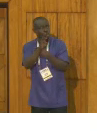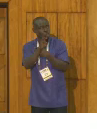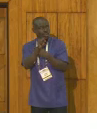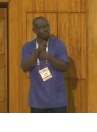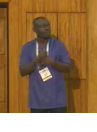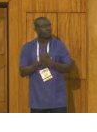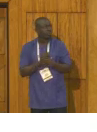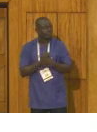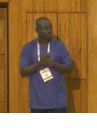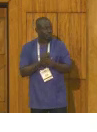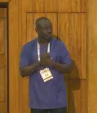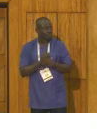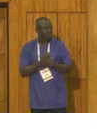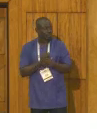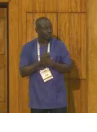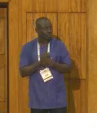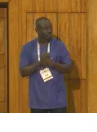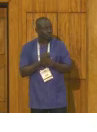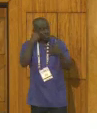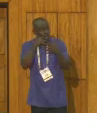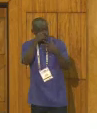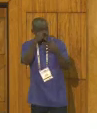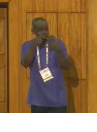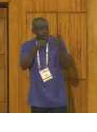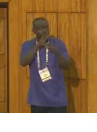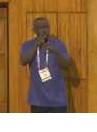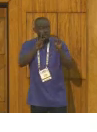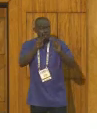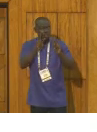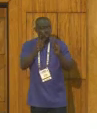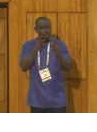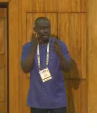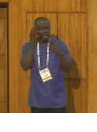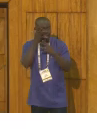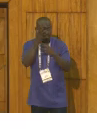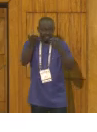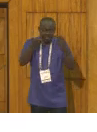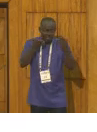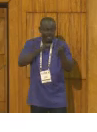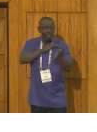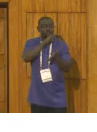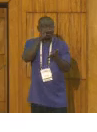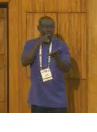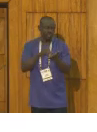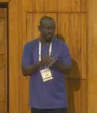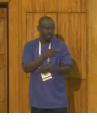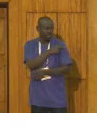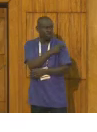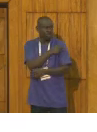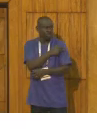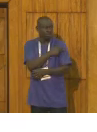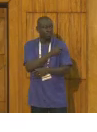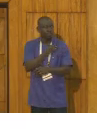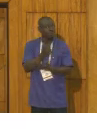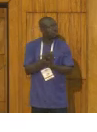for this study, we looked at all the clients that were accessing services at our Gaborone Tebelopele Wellness Centre in the period